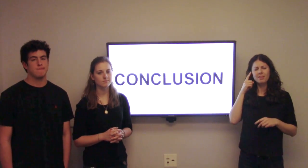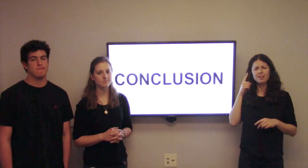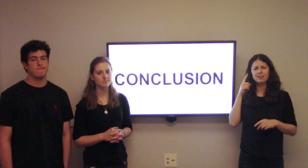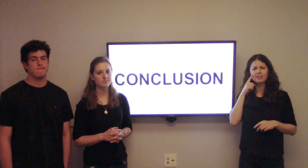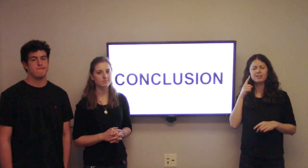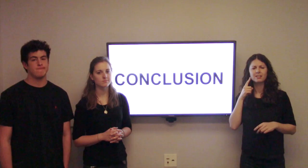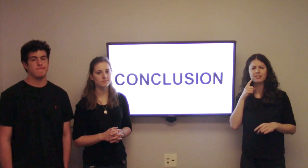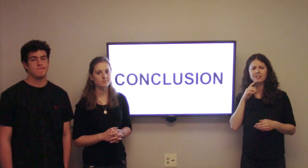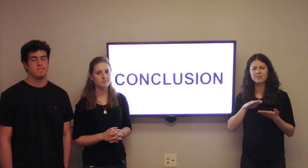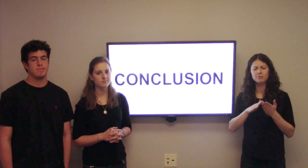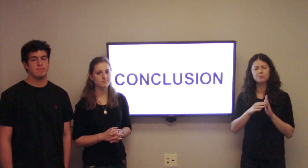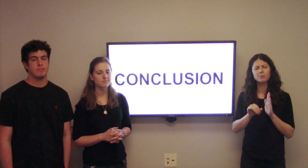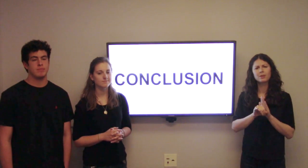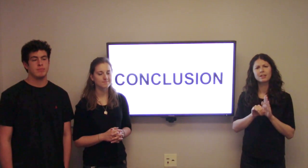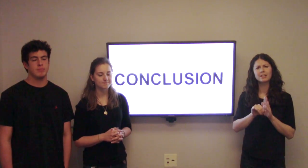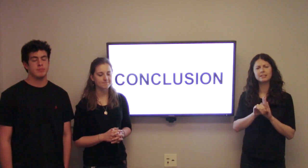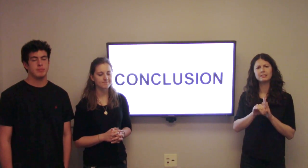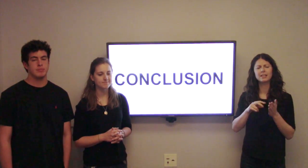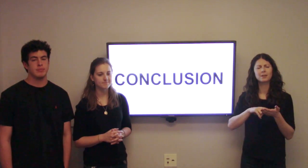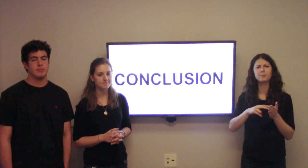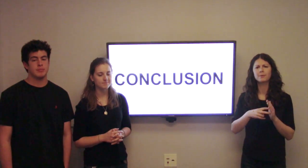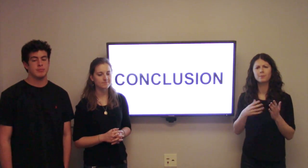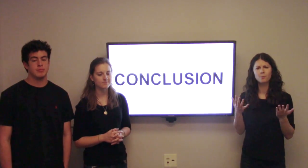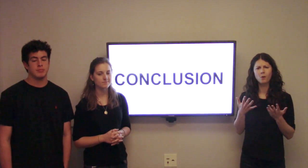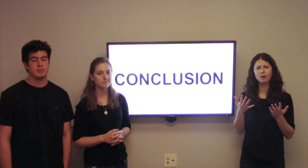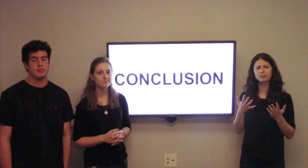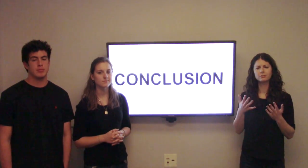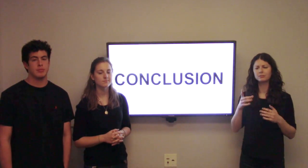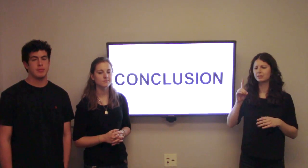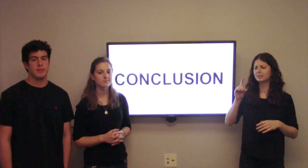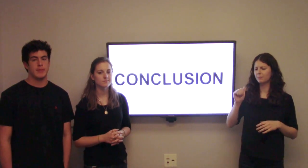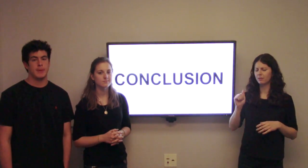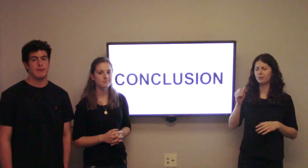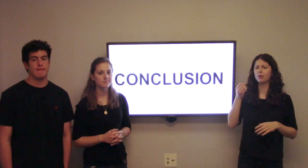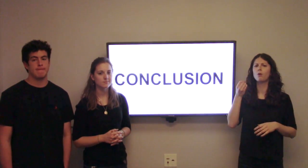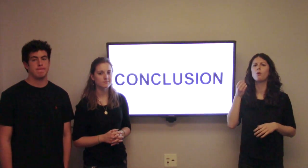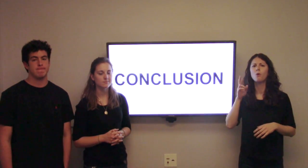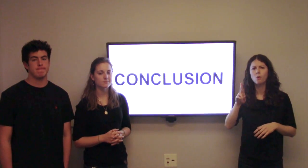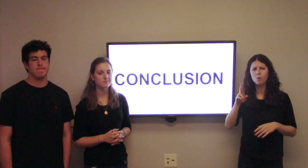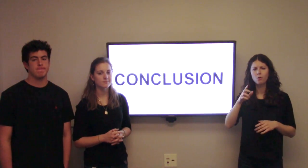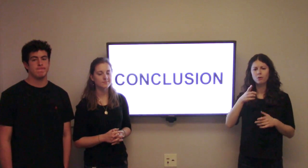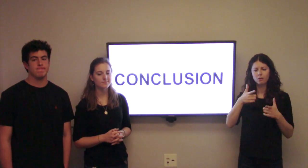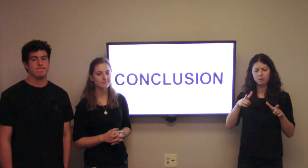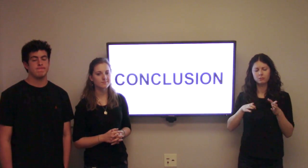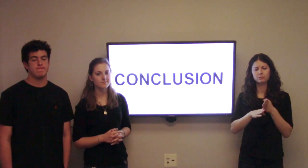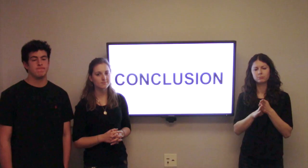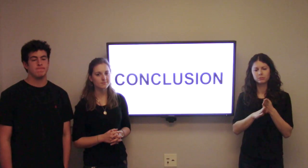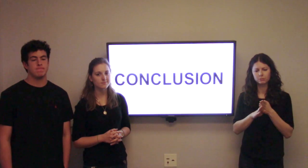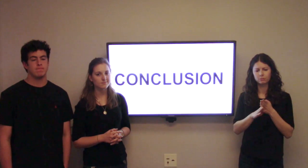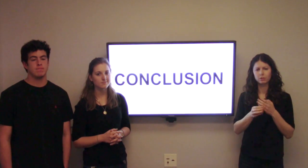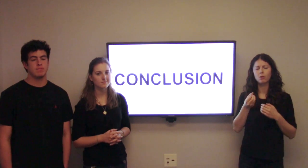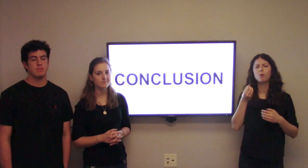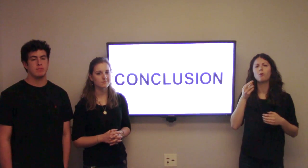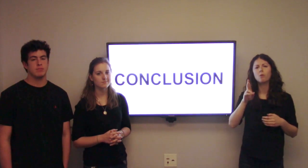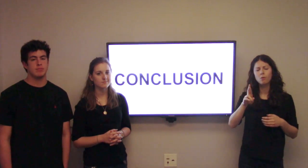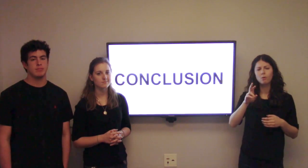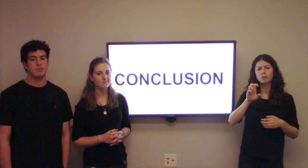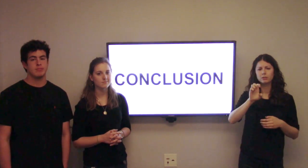Lastly, people tend to assume that the deaf community has only one singular identity. They're a disability community, or a language minority group, or